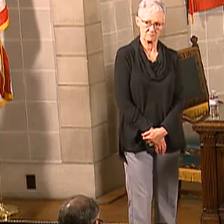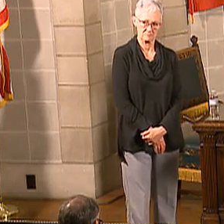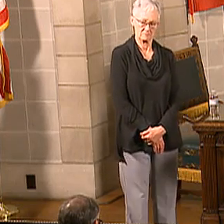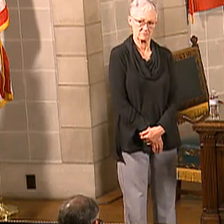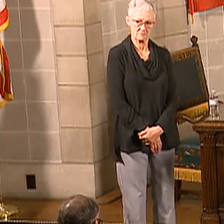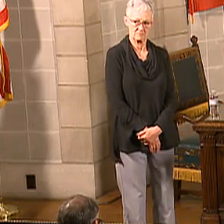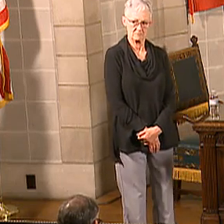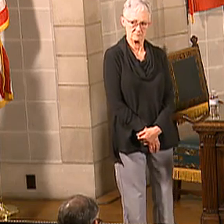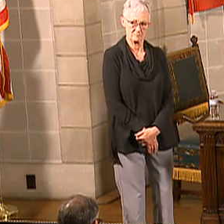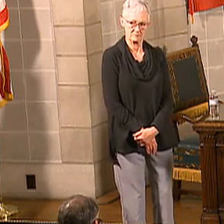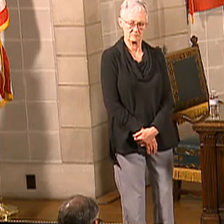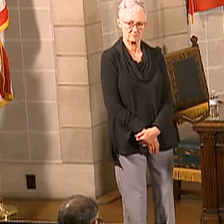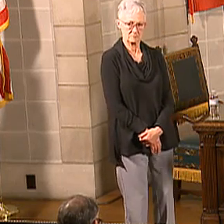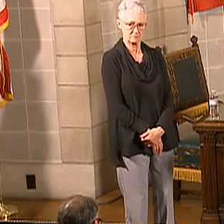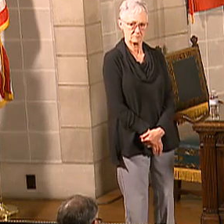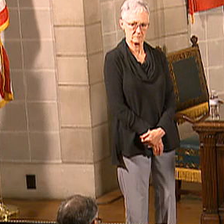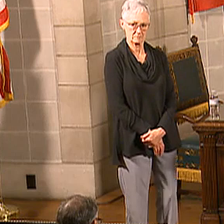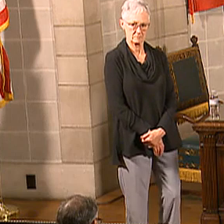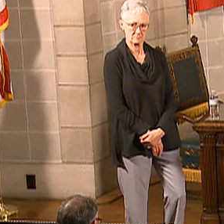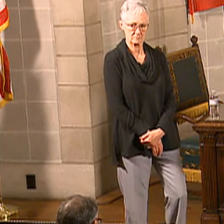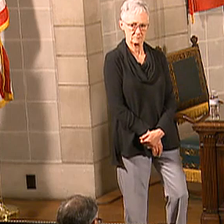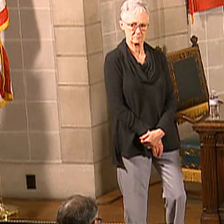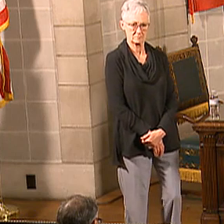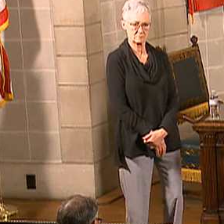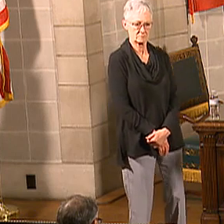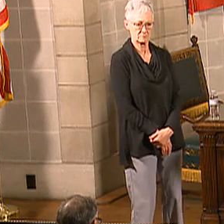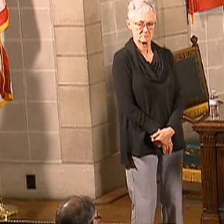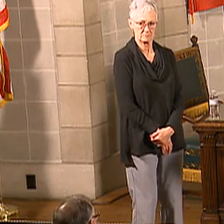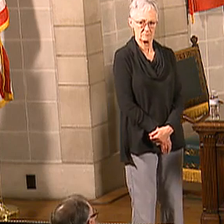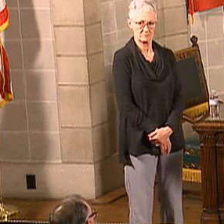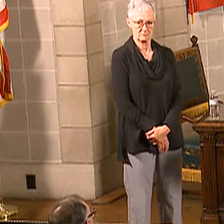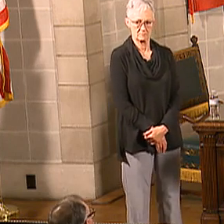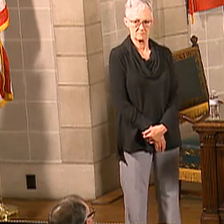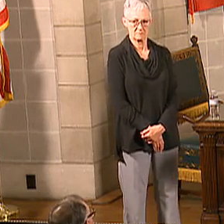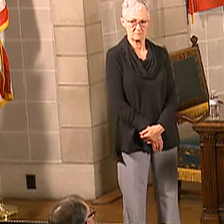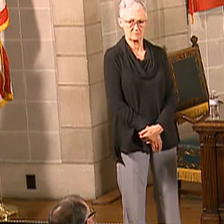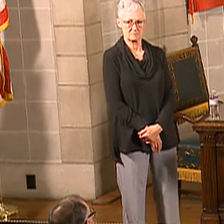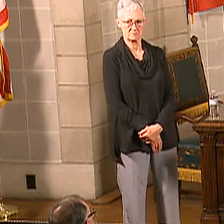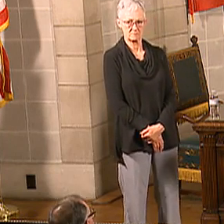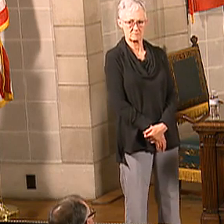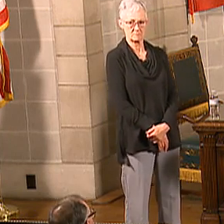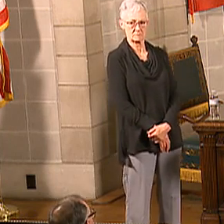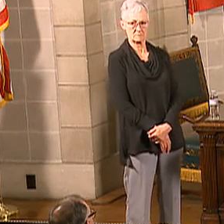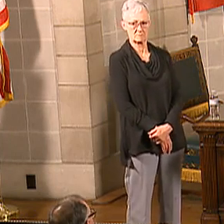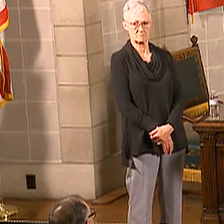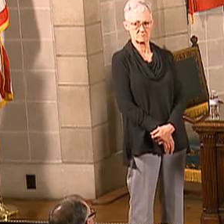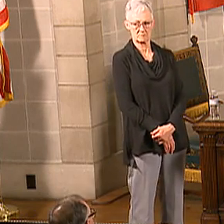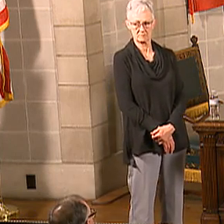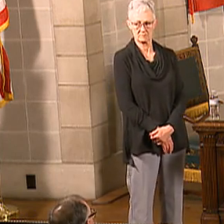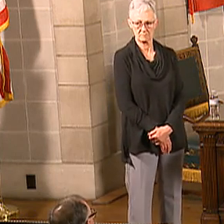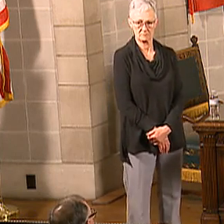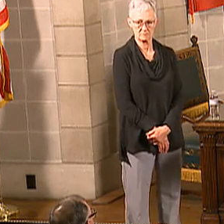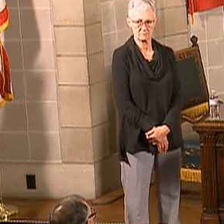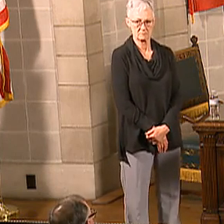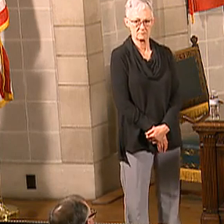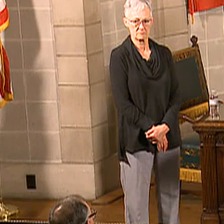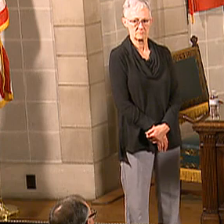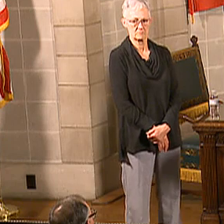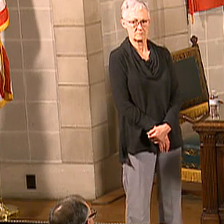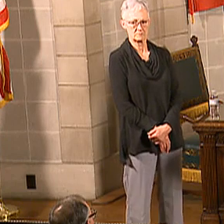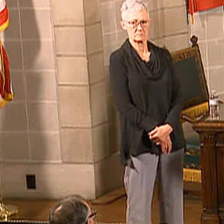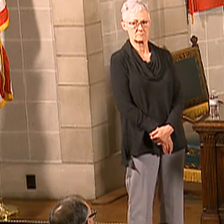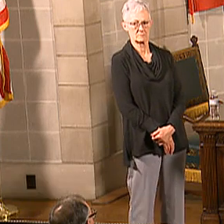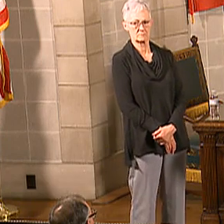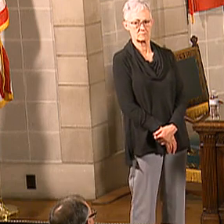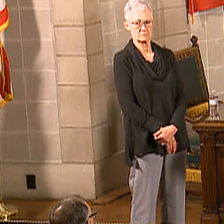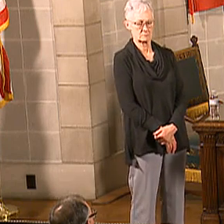employed as possible, which is important, but if that's been prioritized over slowing the spread, how do you balance both of those things